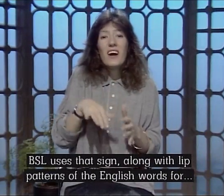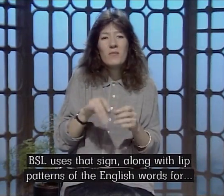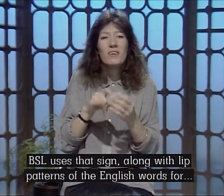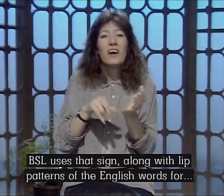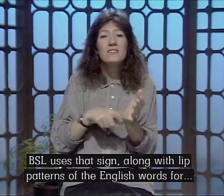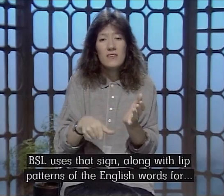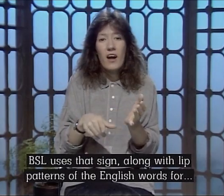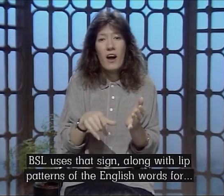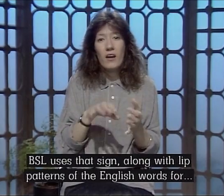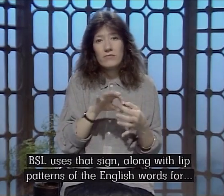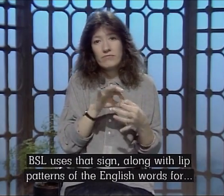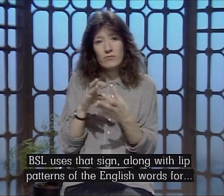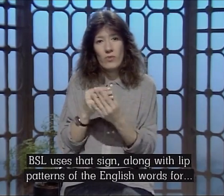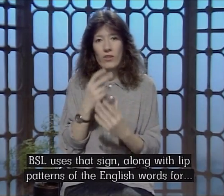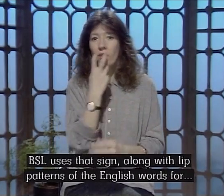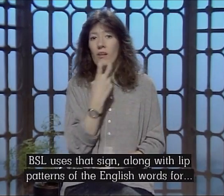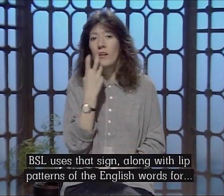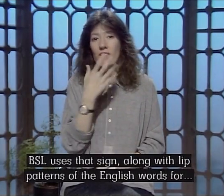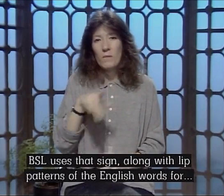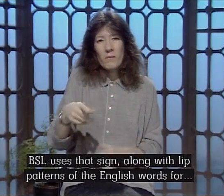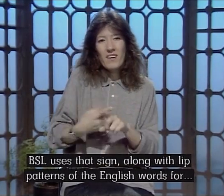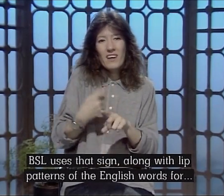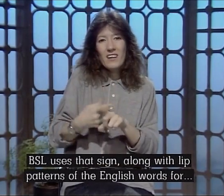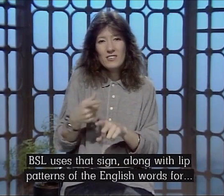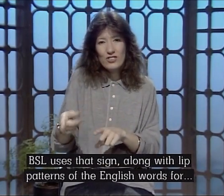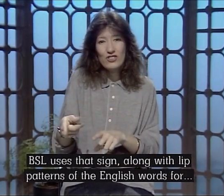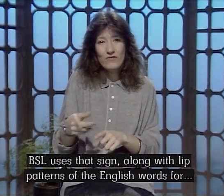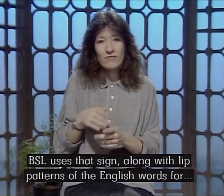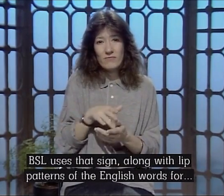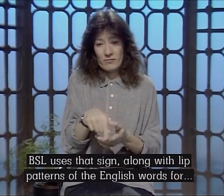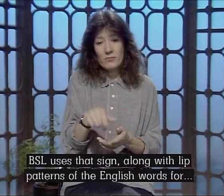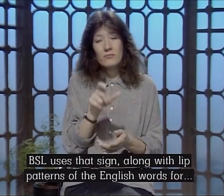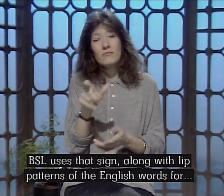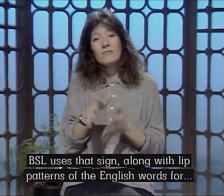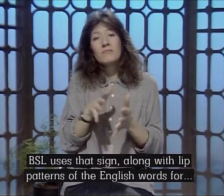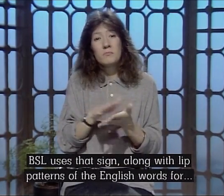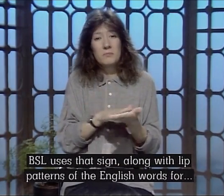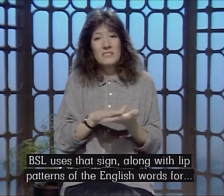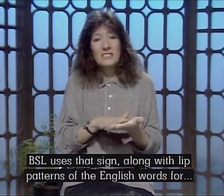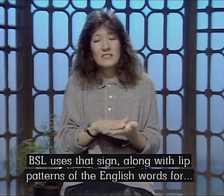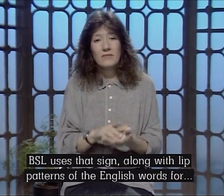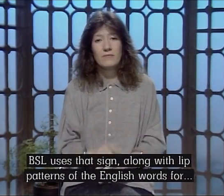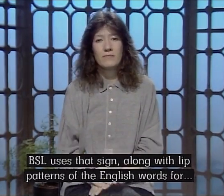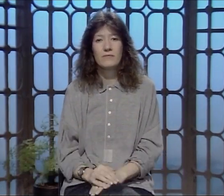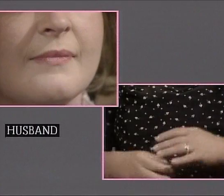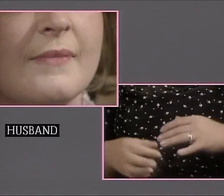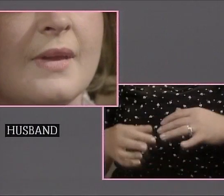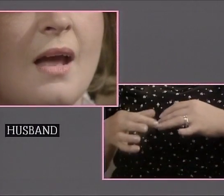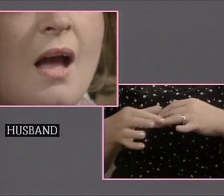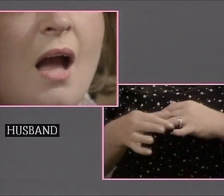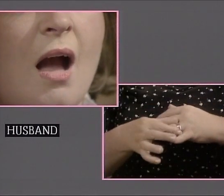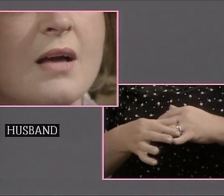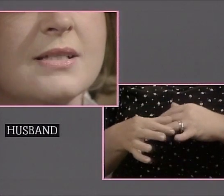BSL uses that sign, along with the lip patterns of the English words, for signs that mean